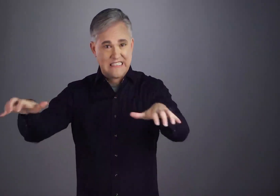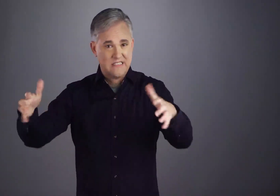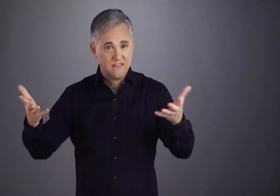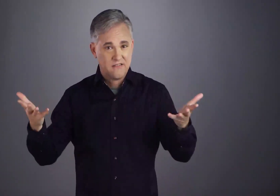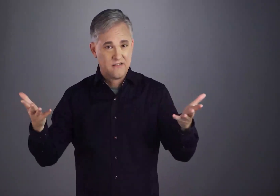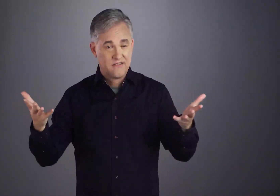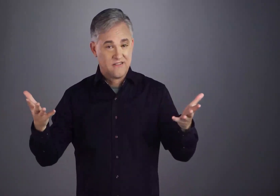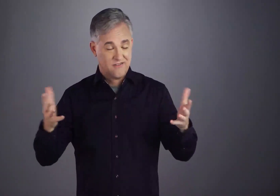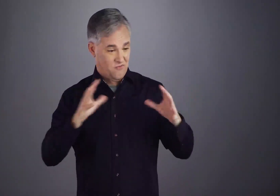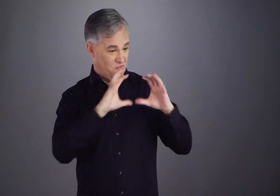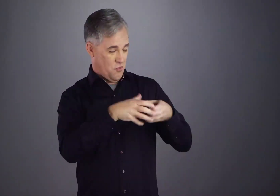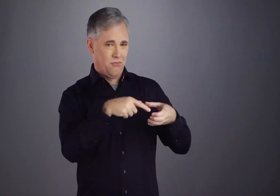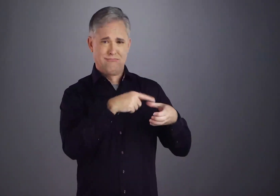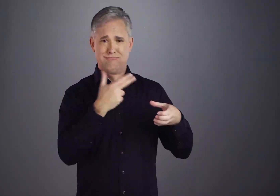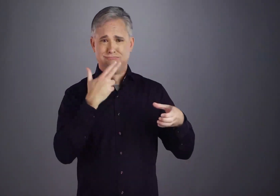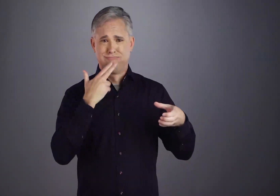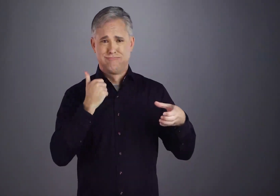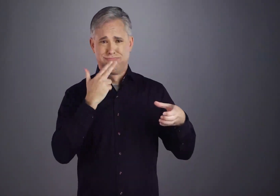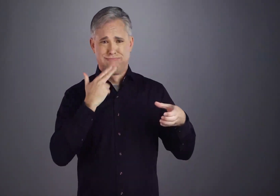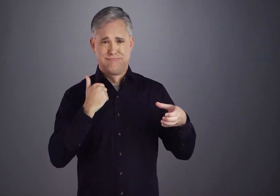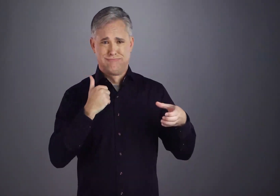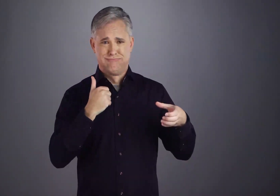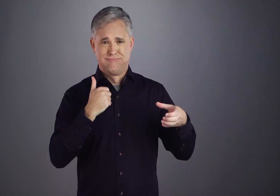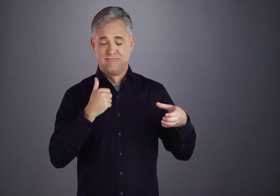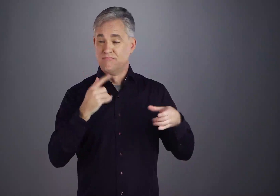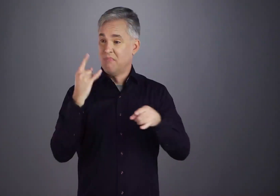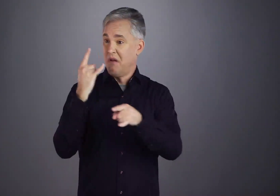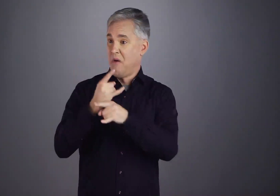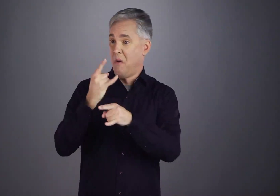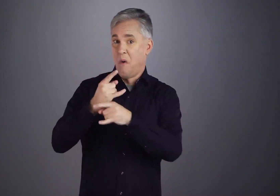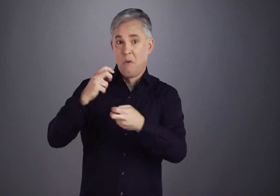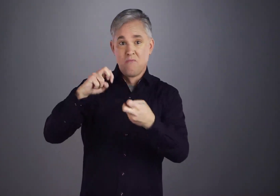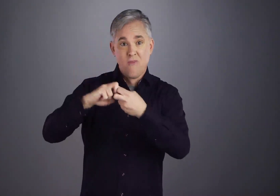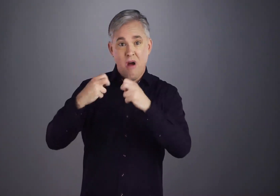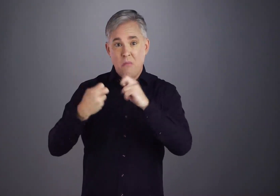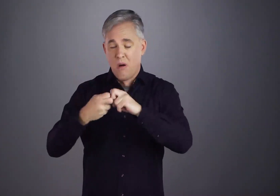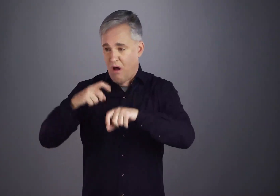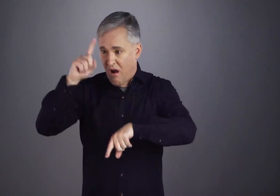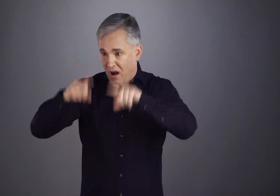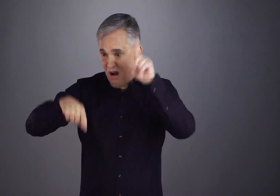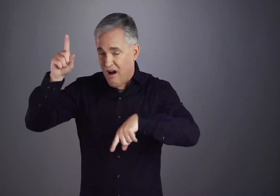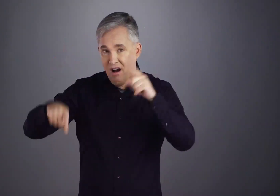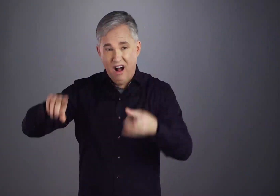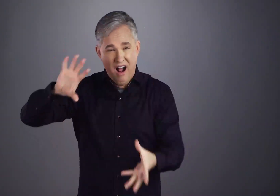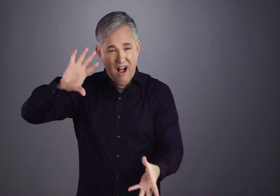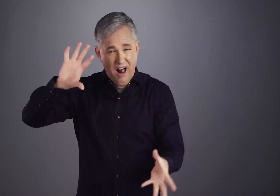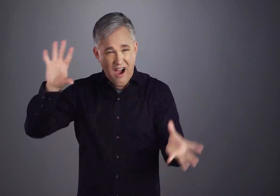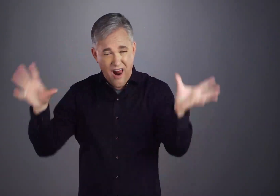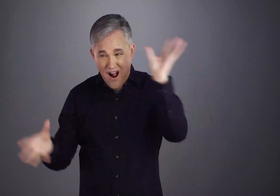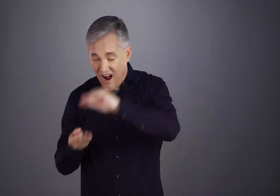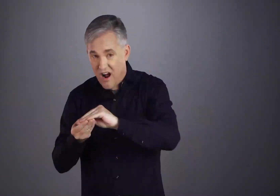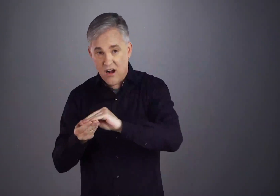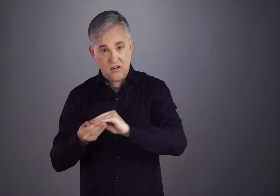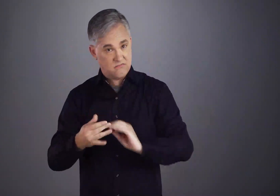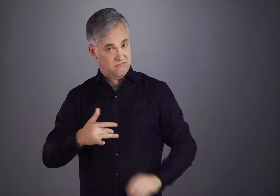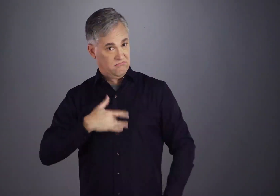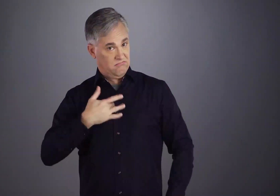scratch. In all probability, we shall never be able to touch more than a fair fraction of the alcohol problem in all its